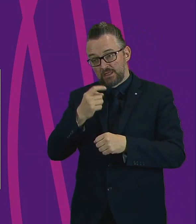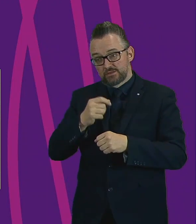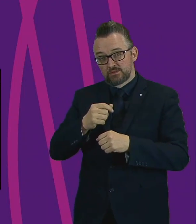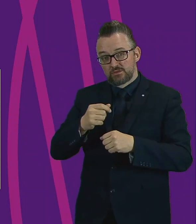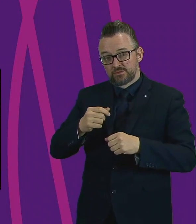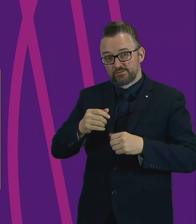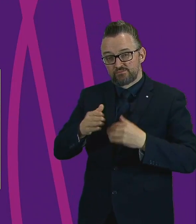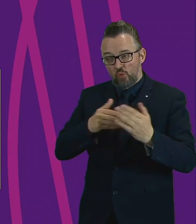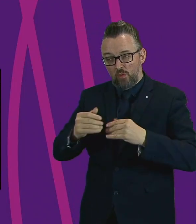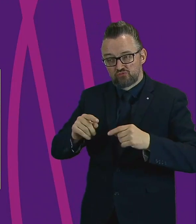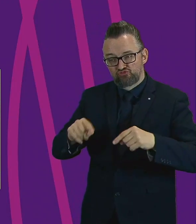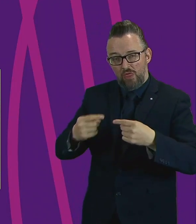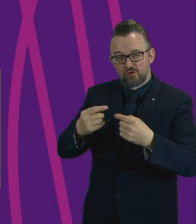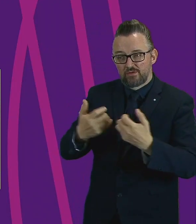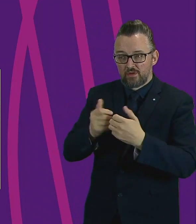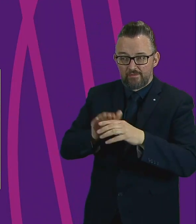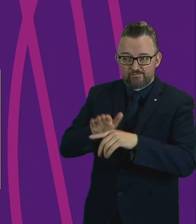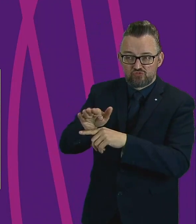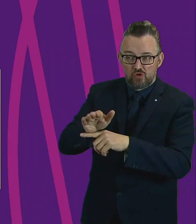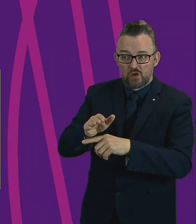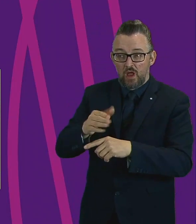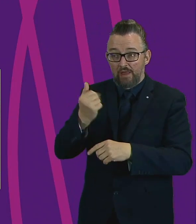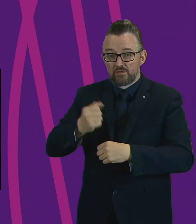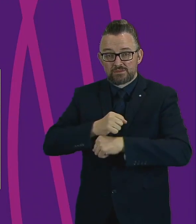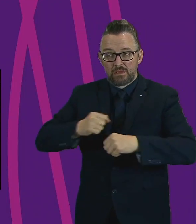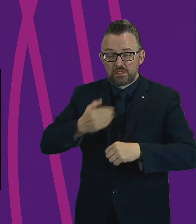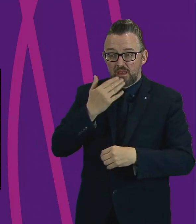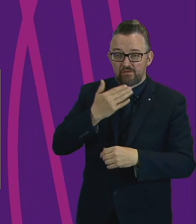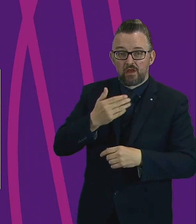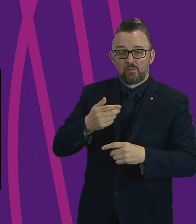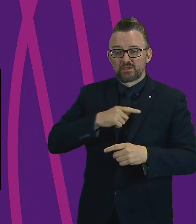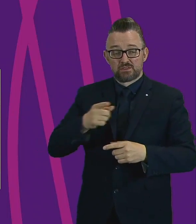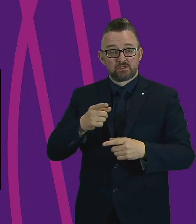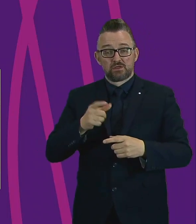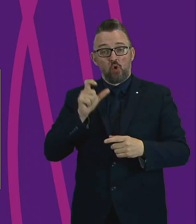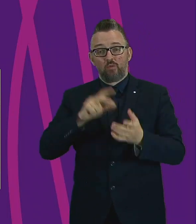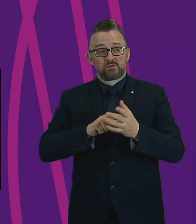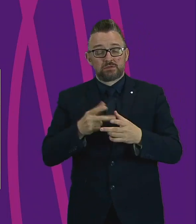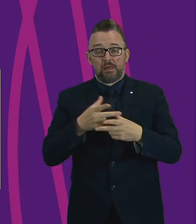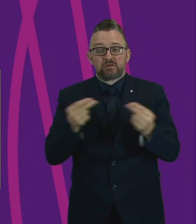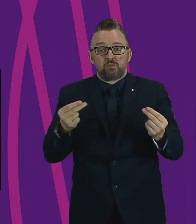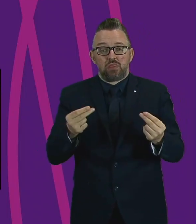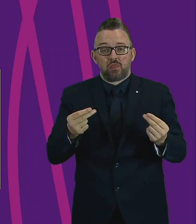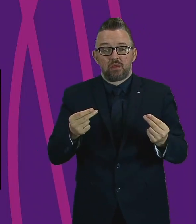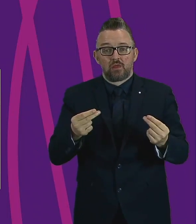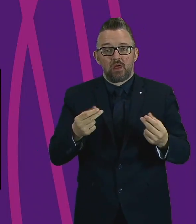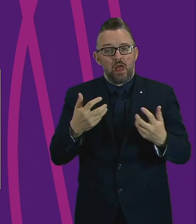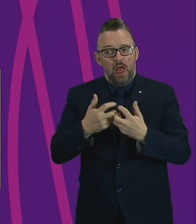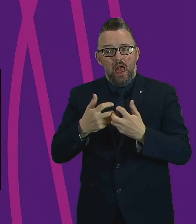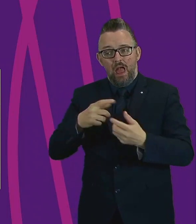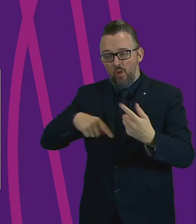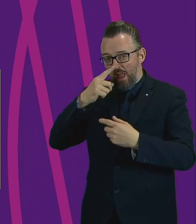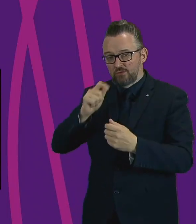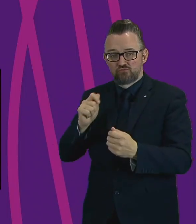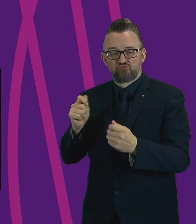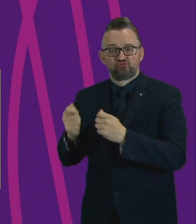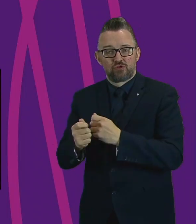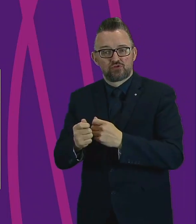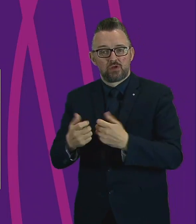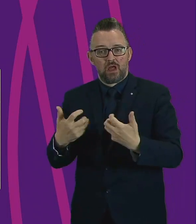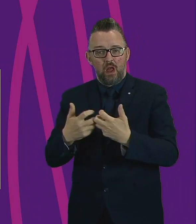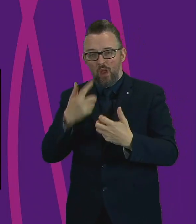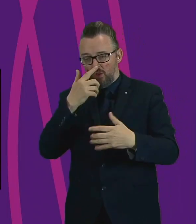COVID presents. How much can we do in the face of an invisible threat? How far can we change our public services, our ways of working and living